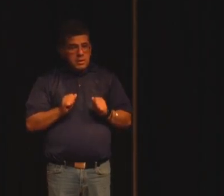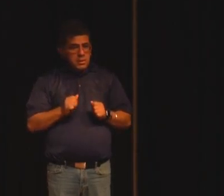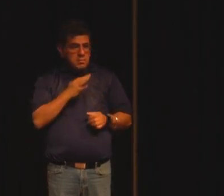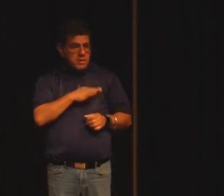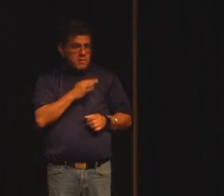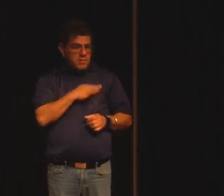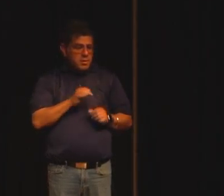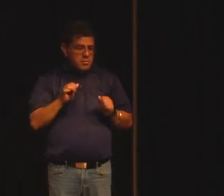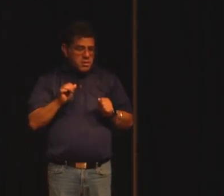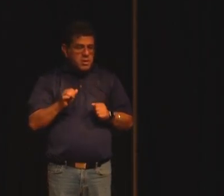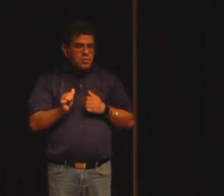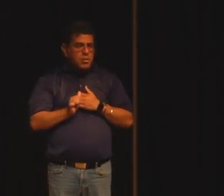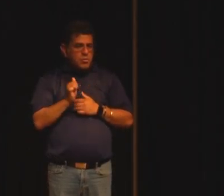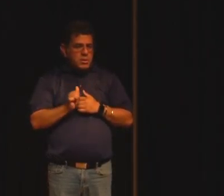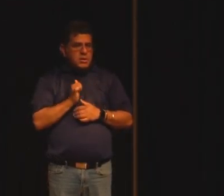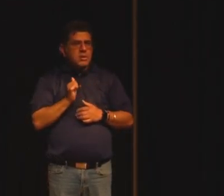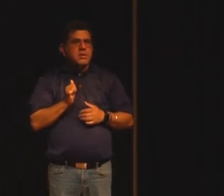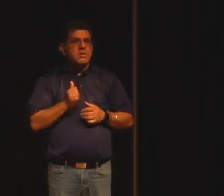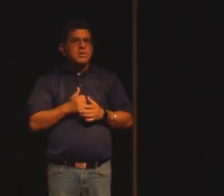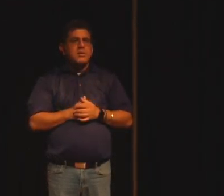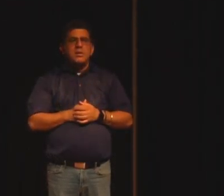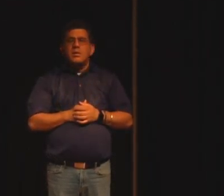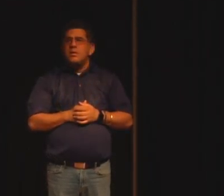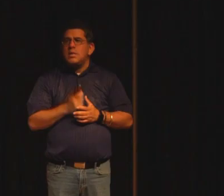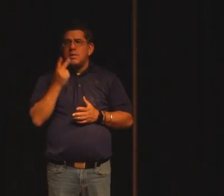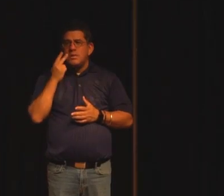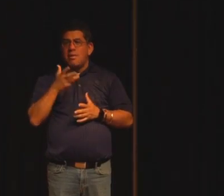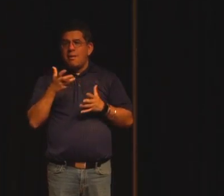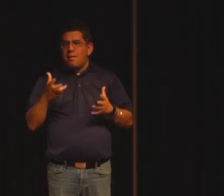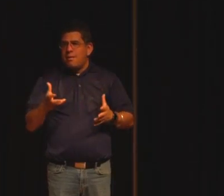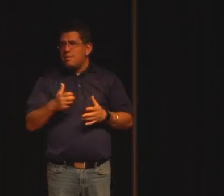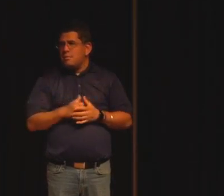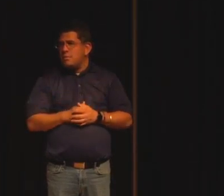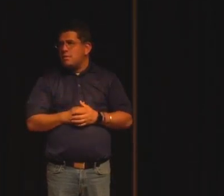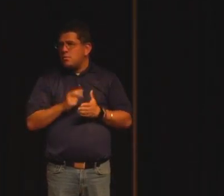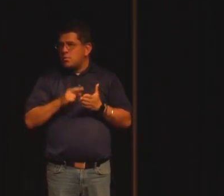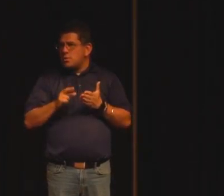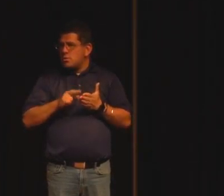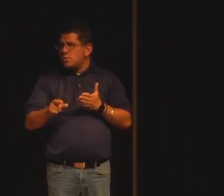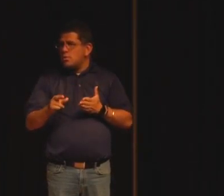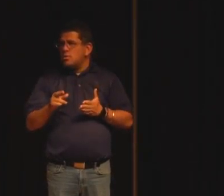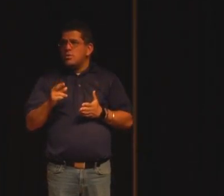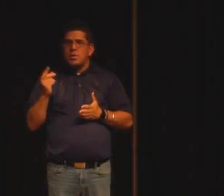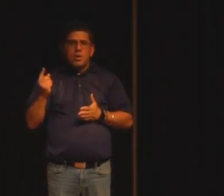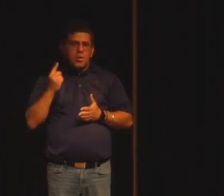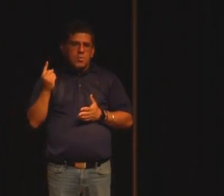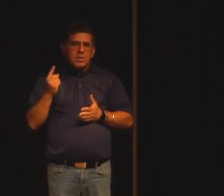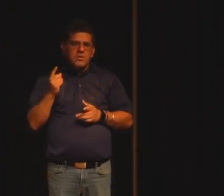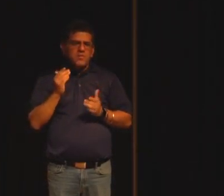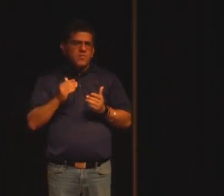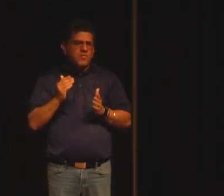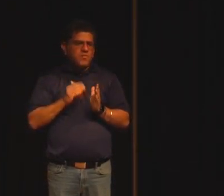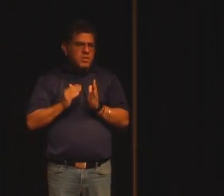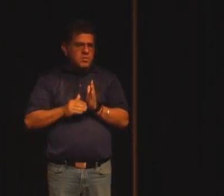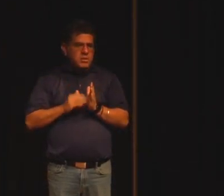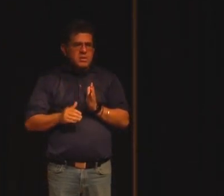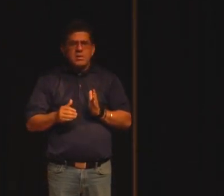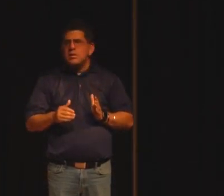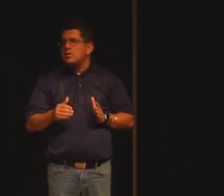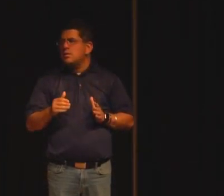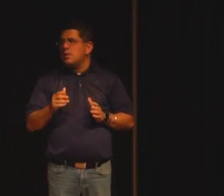and potentially risky applications of technology, and you're going to see that a lot in research. There's frequently applications